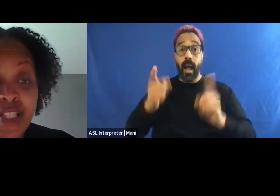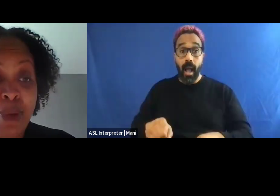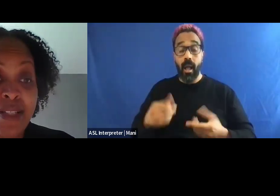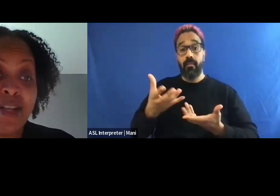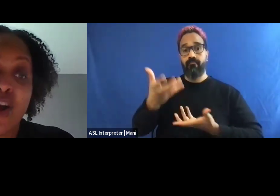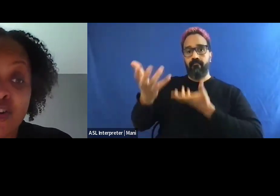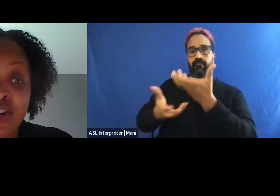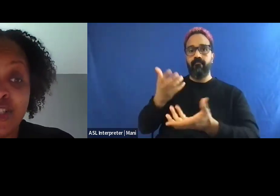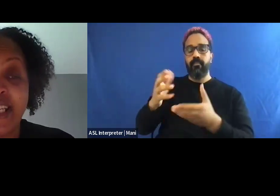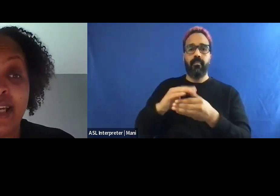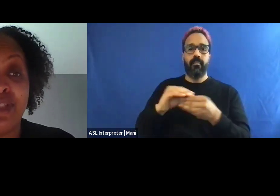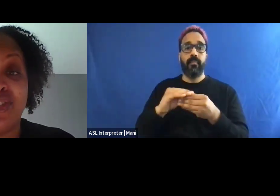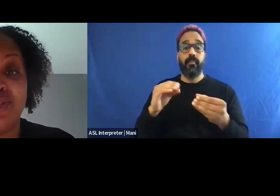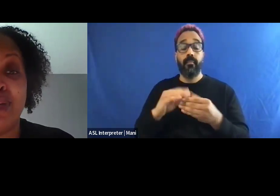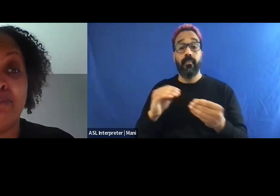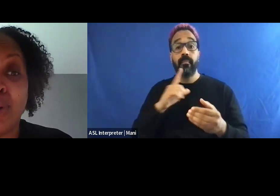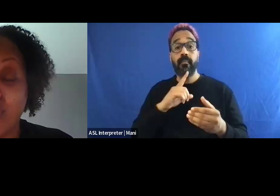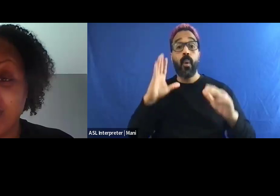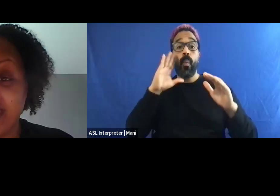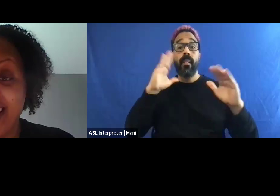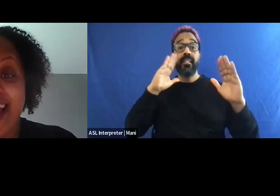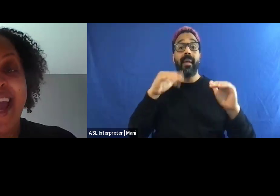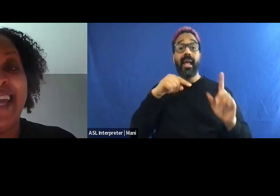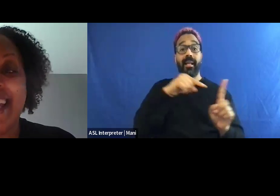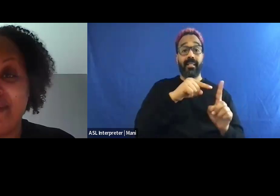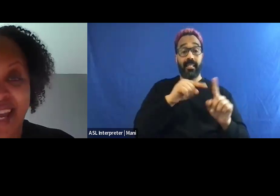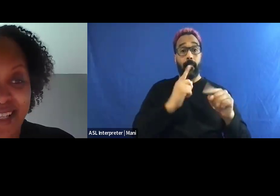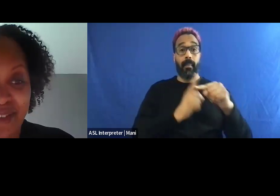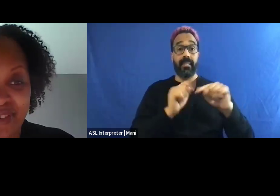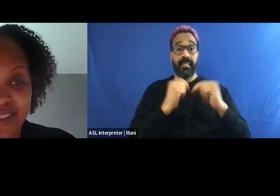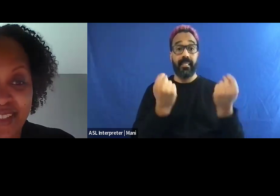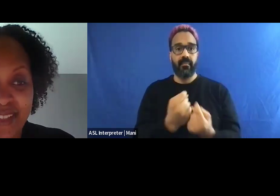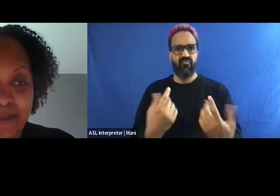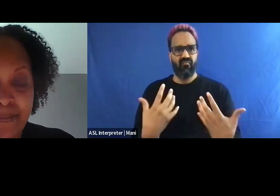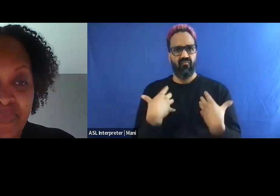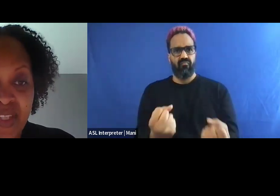Encouraging her and expecting her and her team to be bold and innovative.